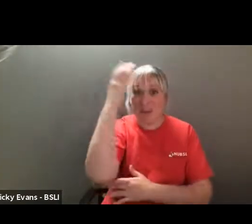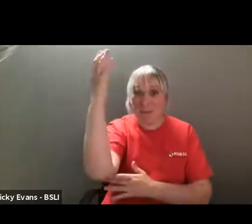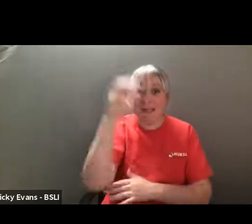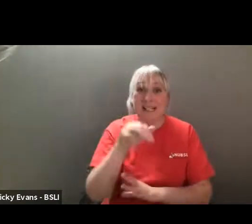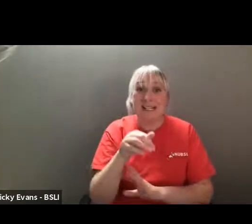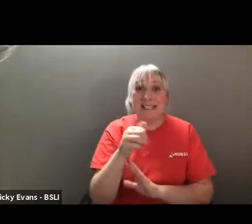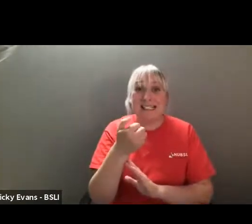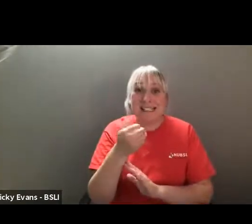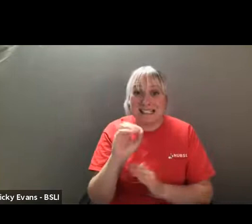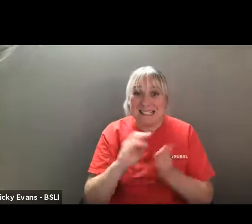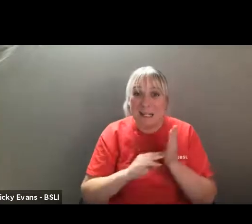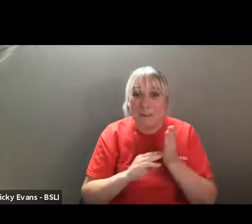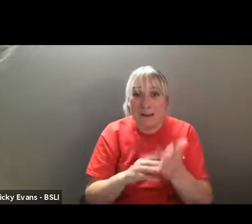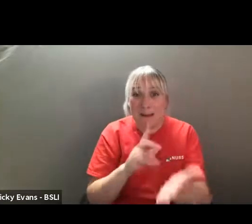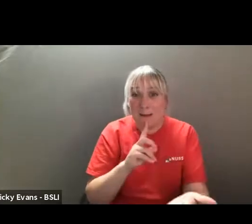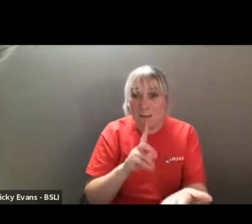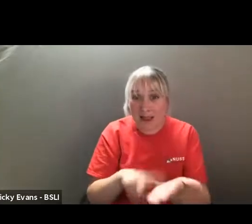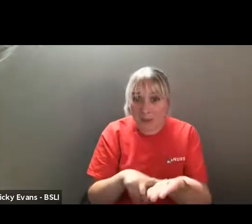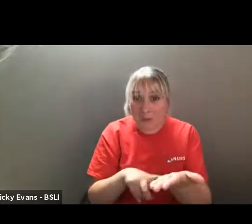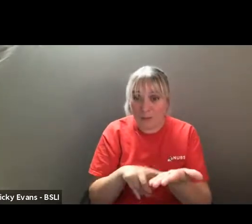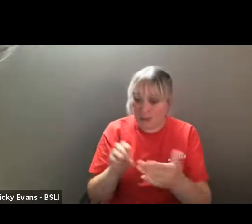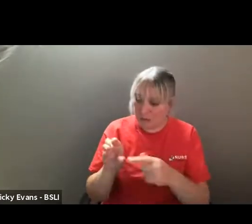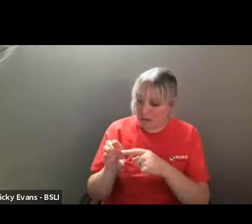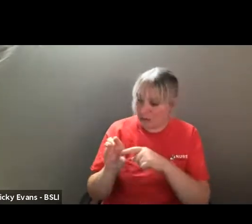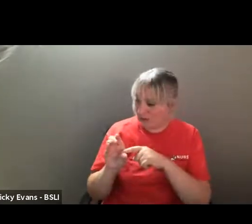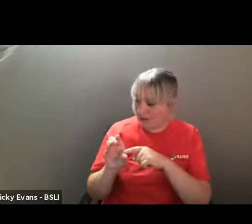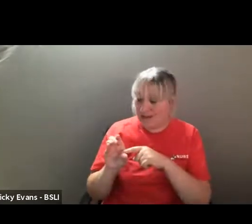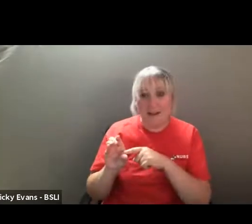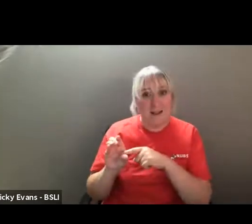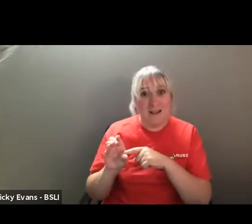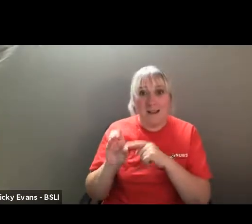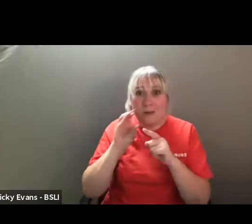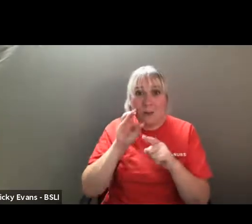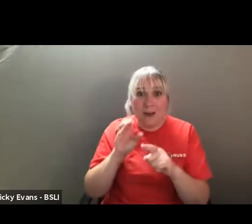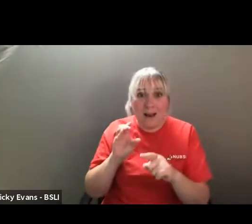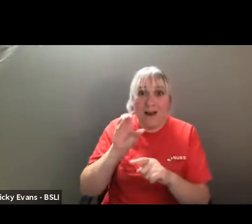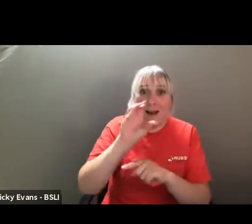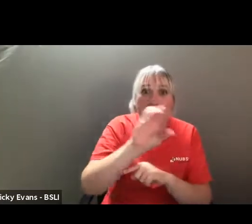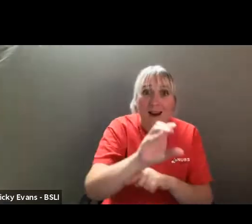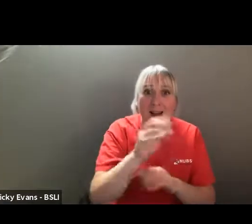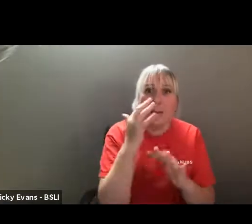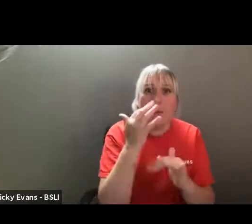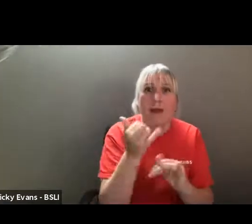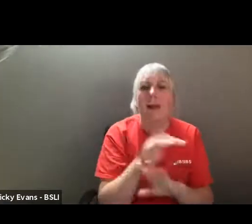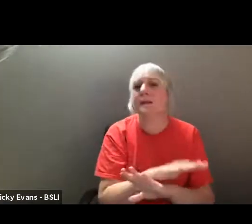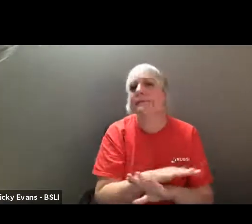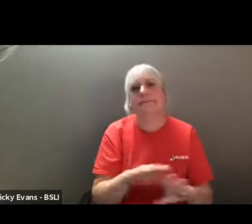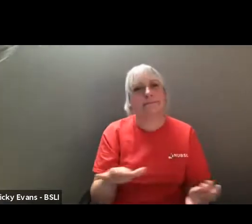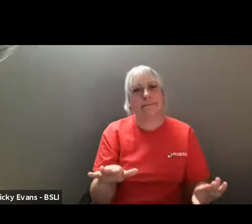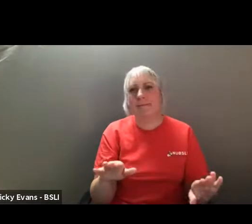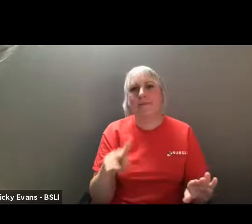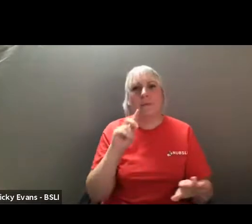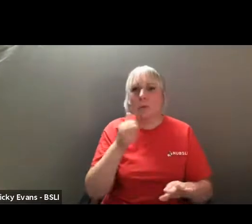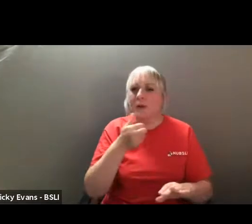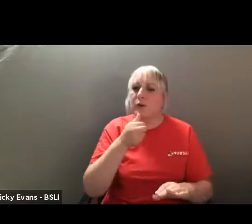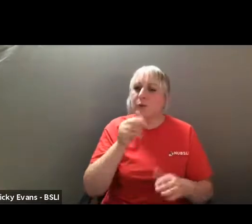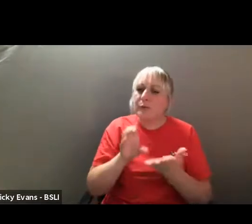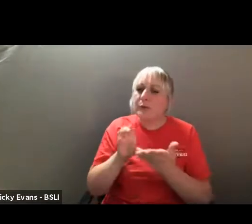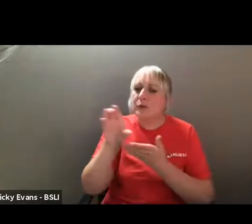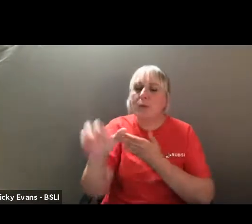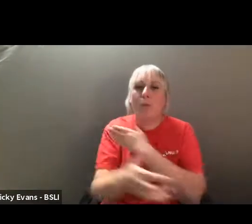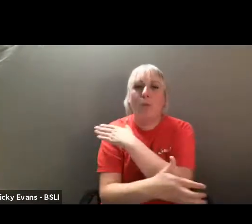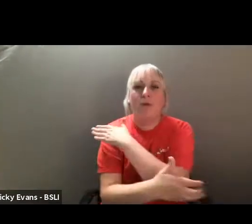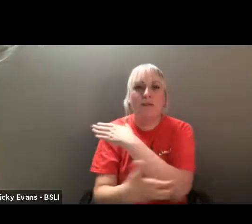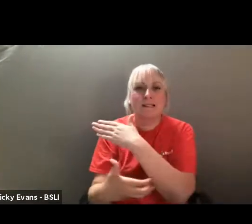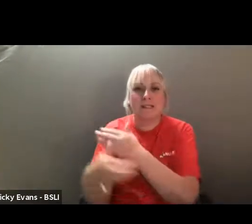spare, then it is almost certainly going to go into poverty reduction, which would help a far, far larger number of